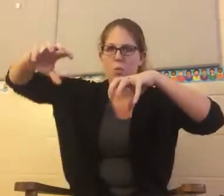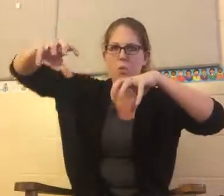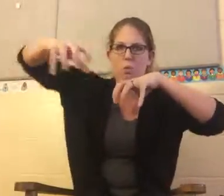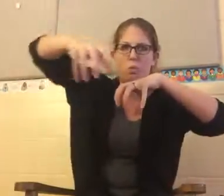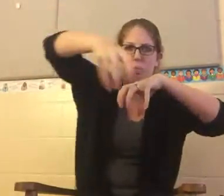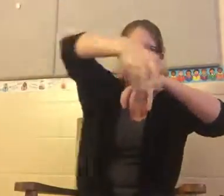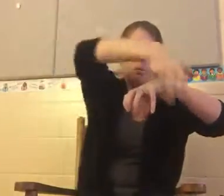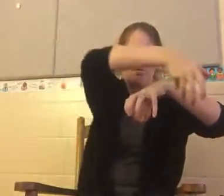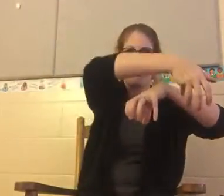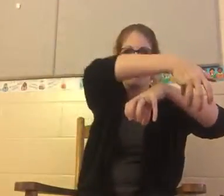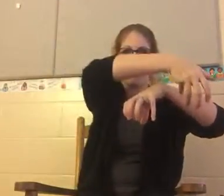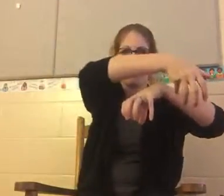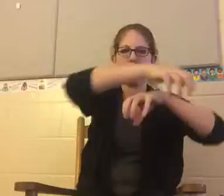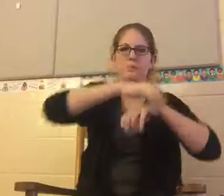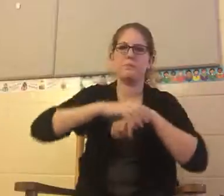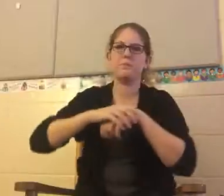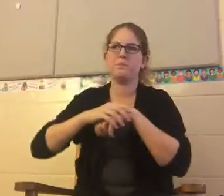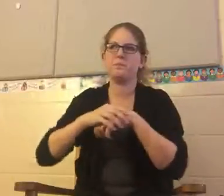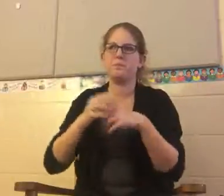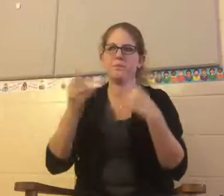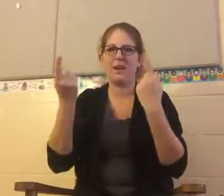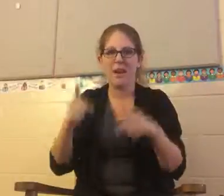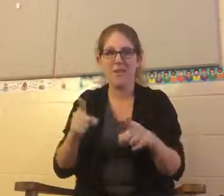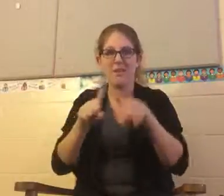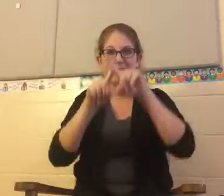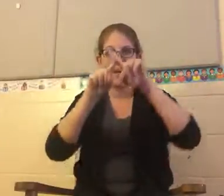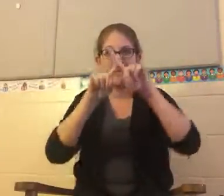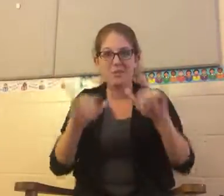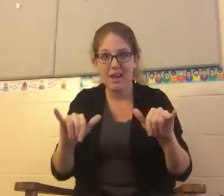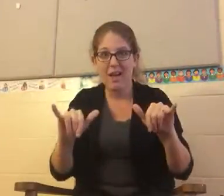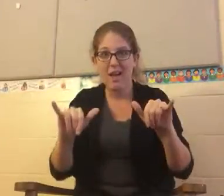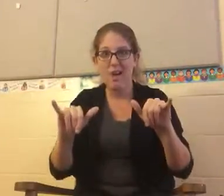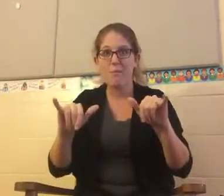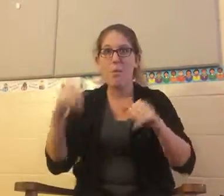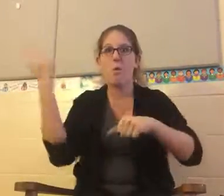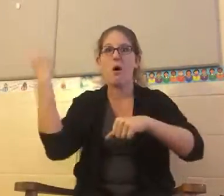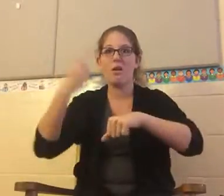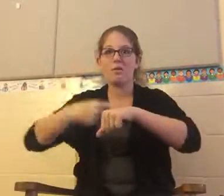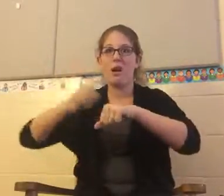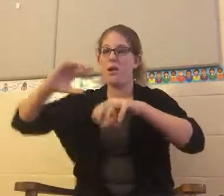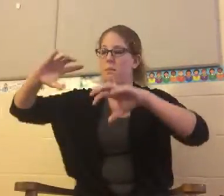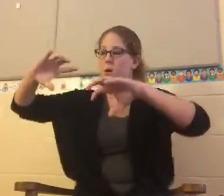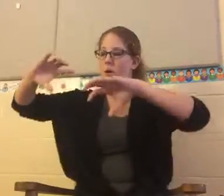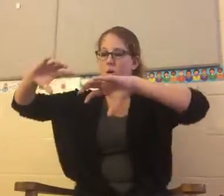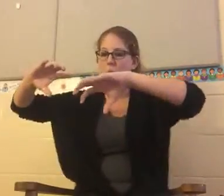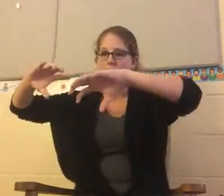In fact, the moon rotates exactly once as it orbits Earth exactly once.